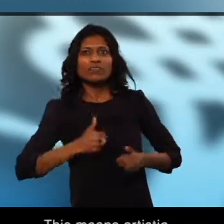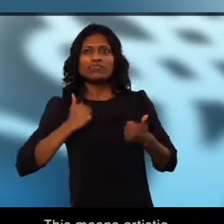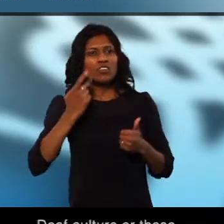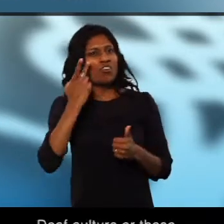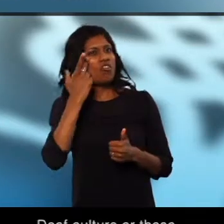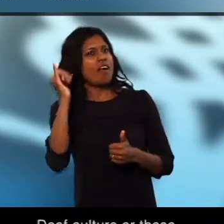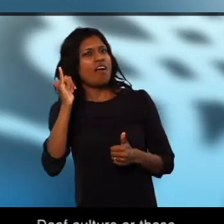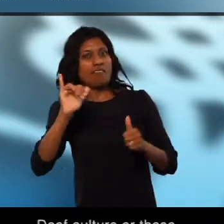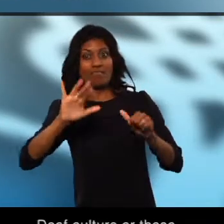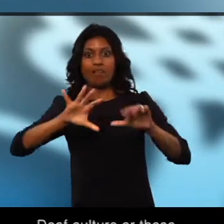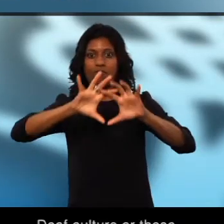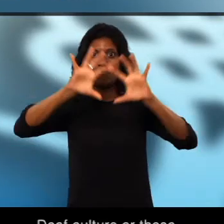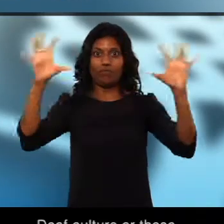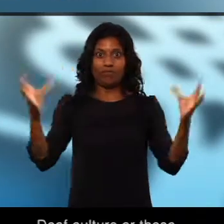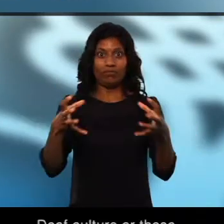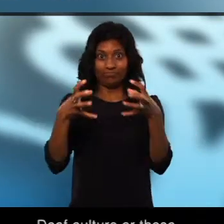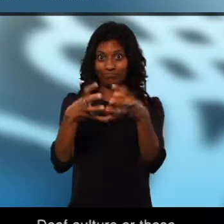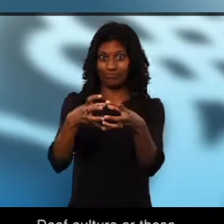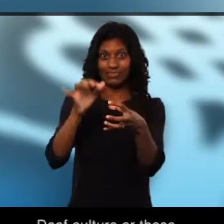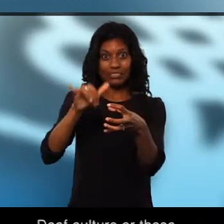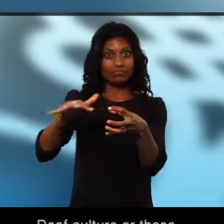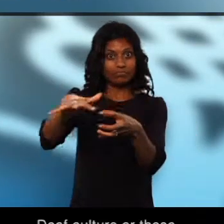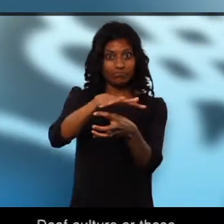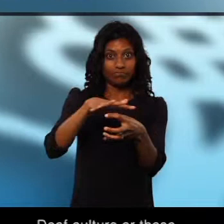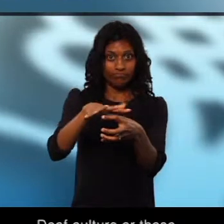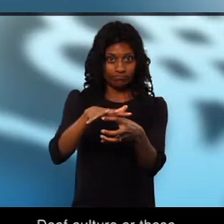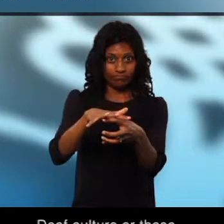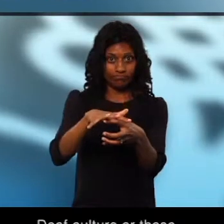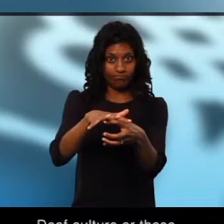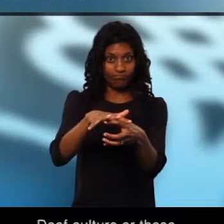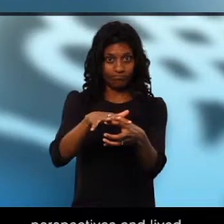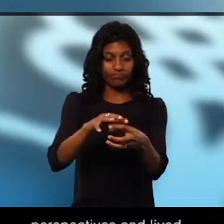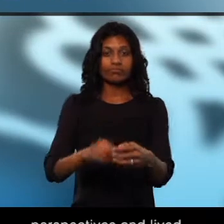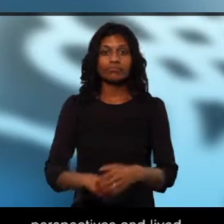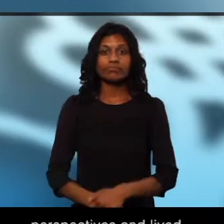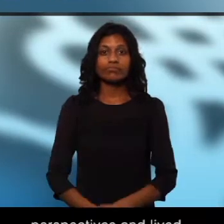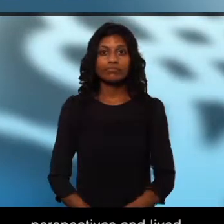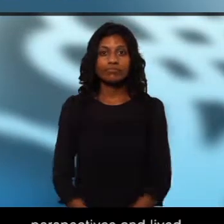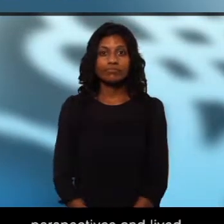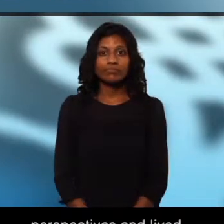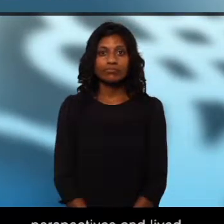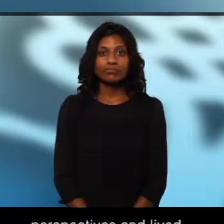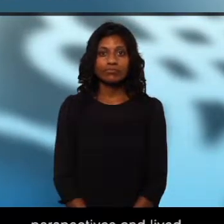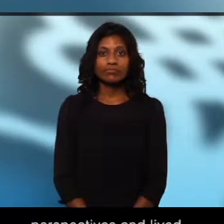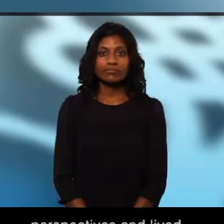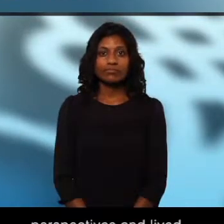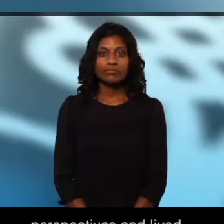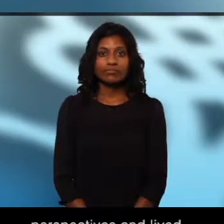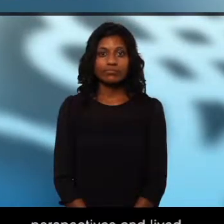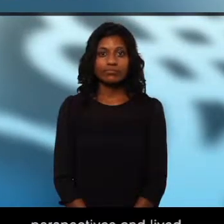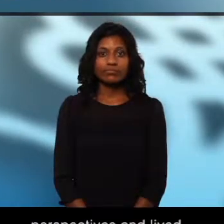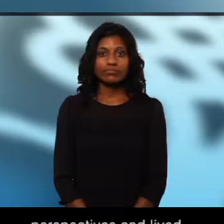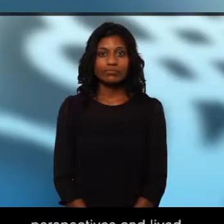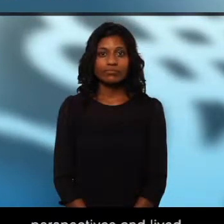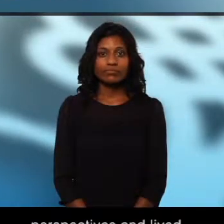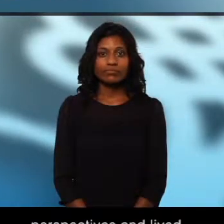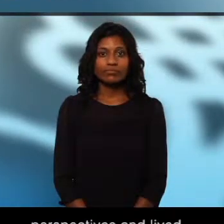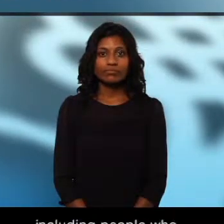explore deaf culture, or those that represent the expressions, perspectives, and lived experiences of deaf people,